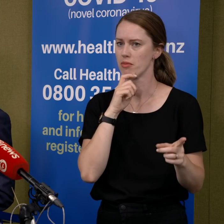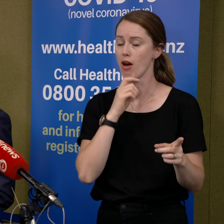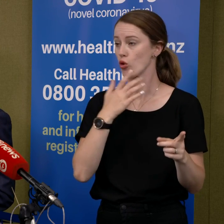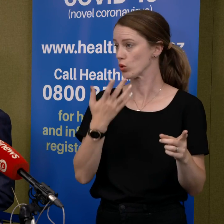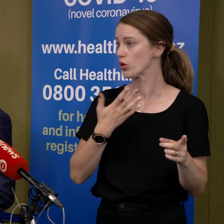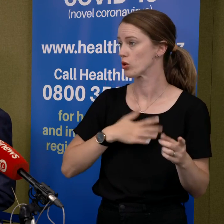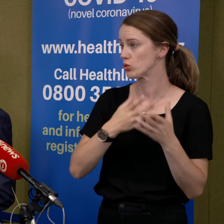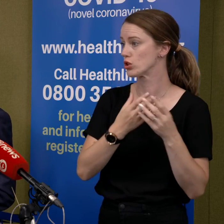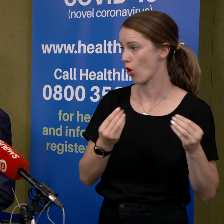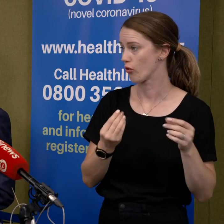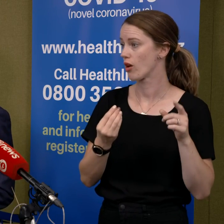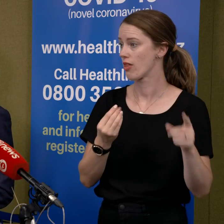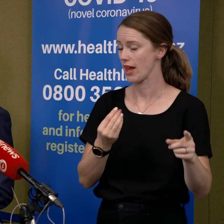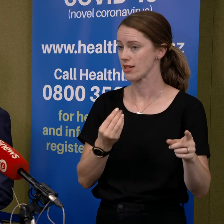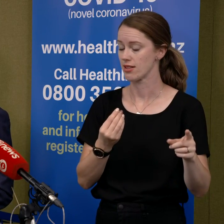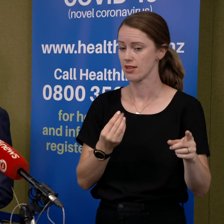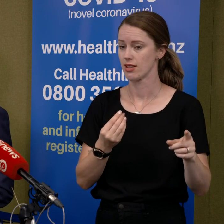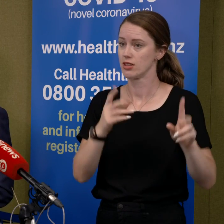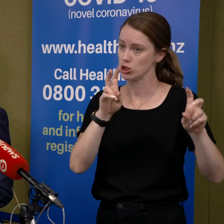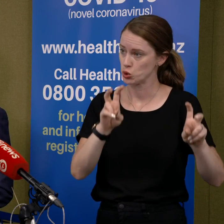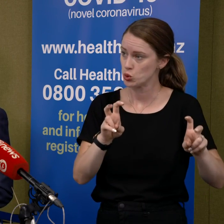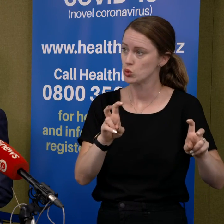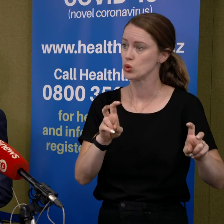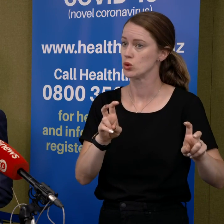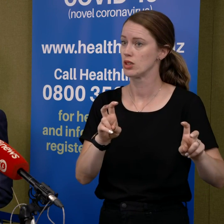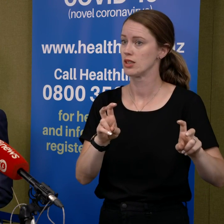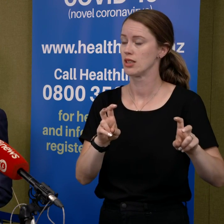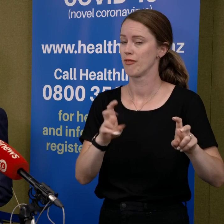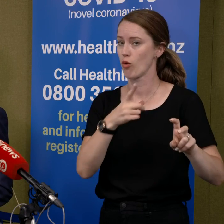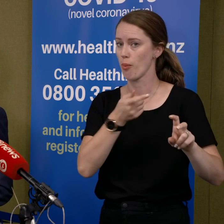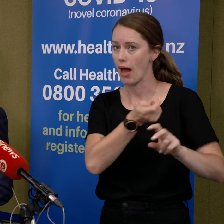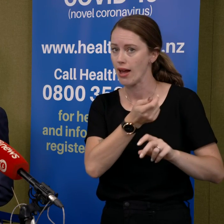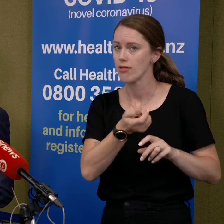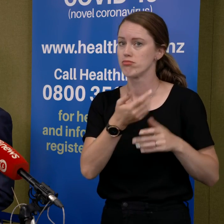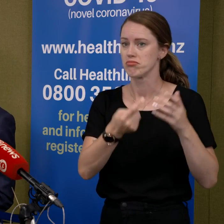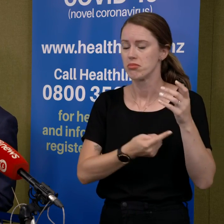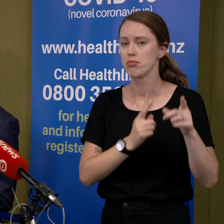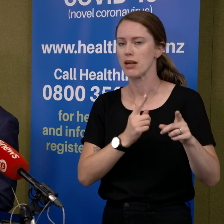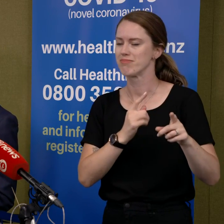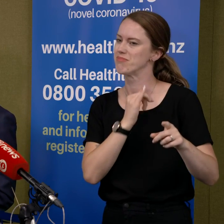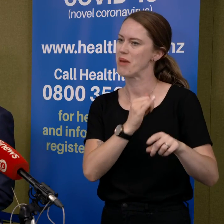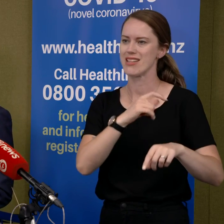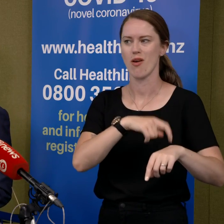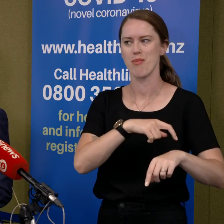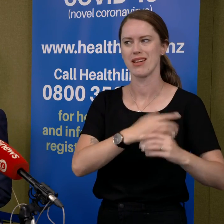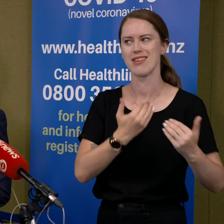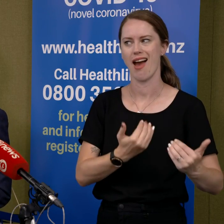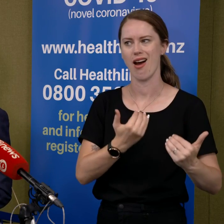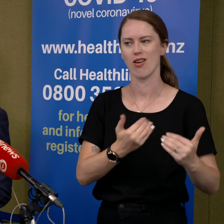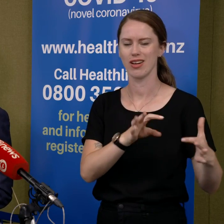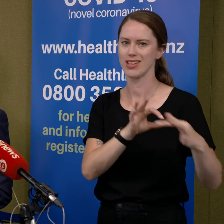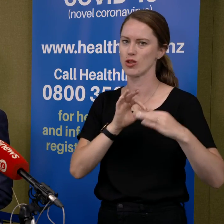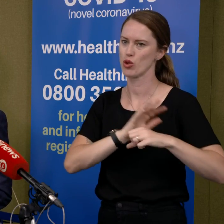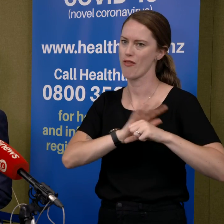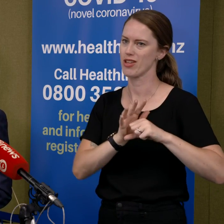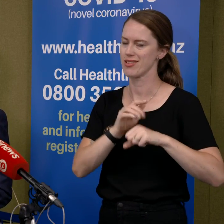to resolve the industrial dispute. Of course we do, but I thought it was poor timing to try and draw in the response to